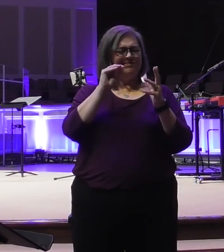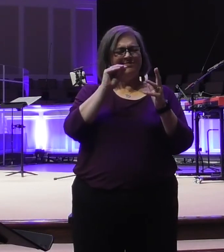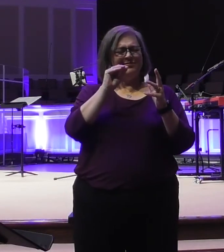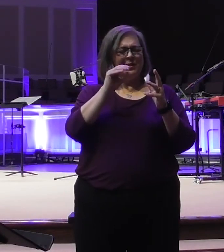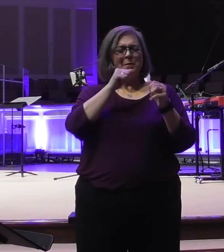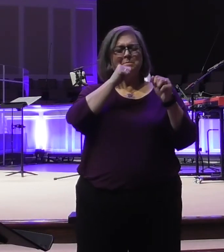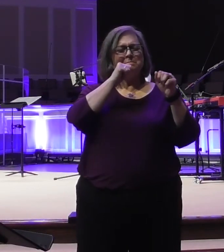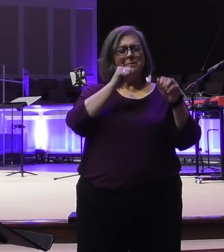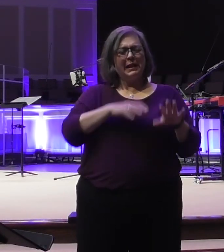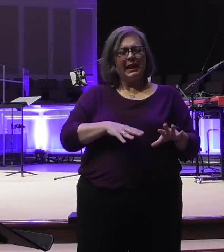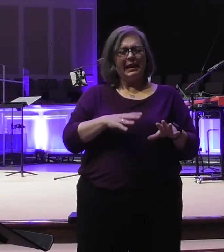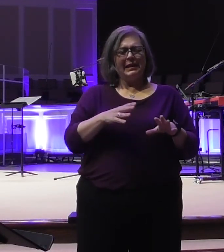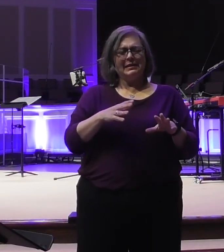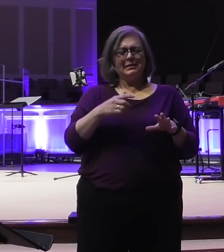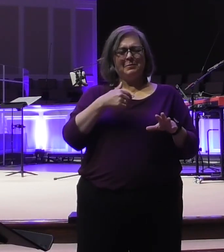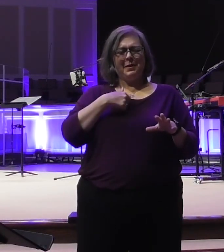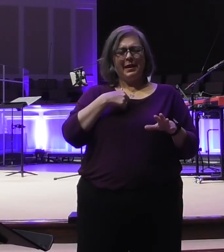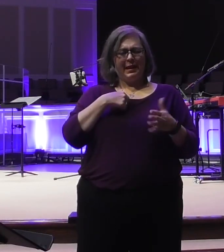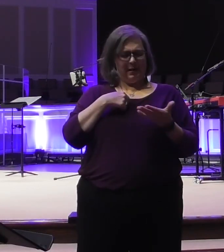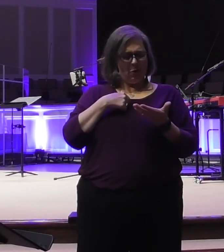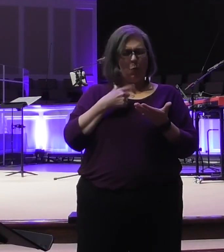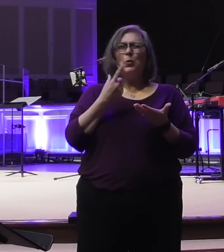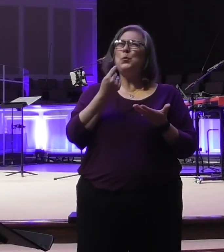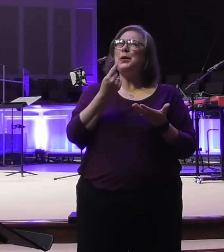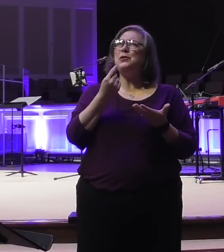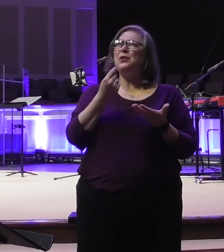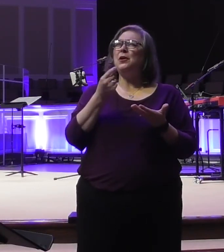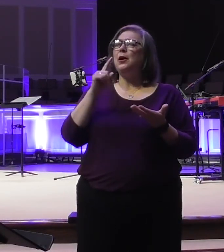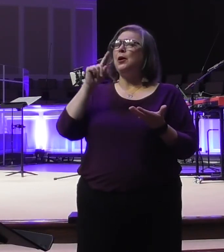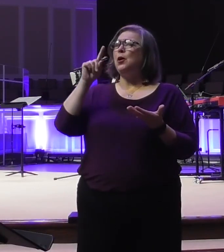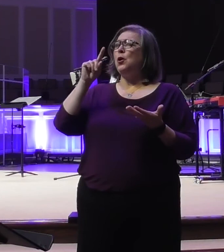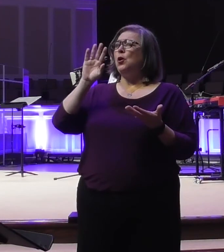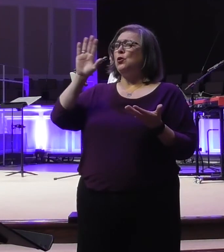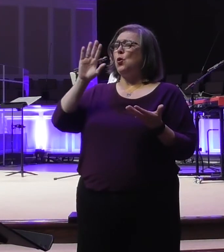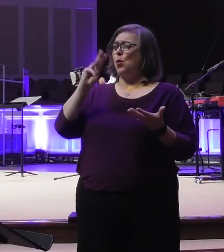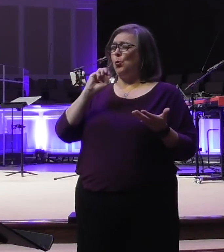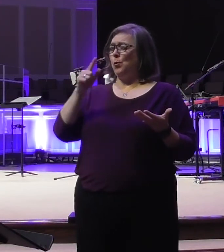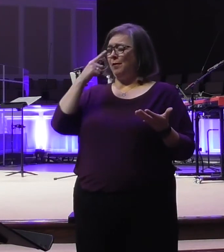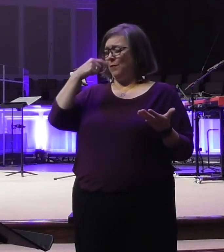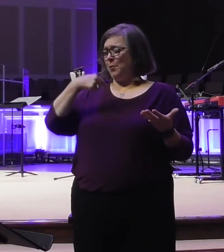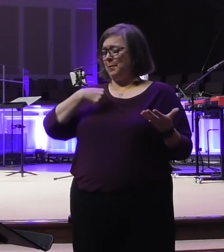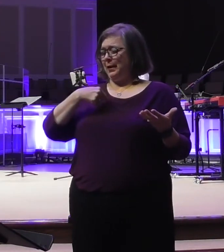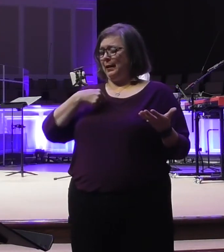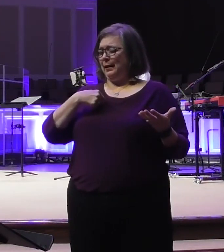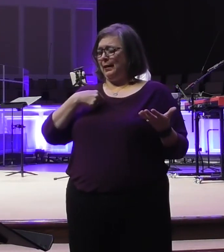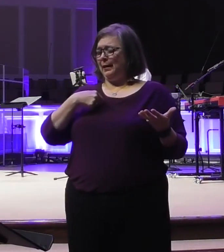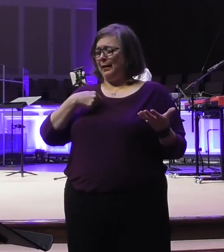really blessed in my hands. And I need to know what to do when your will for me